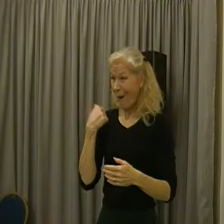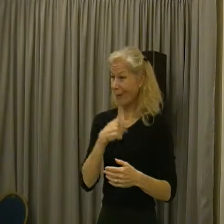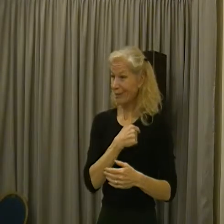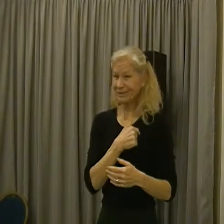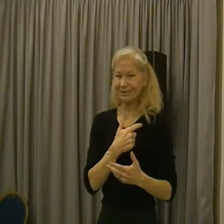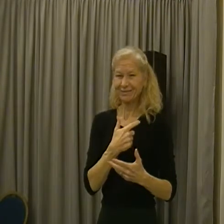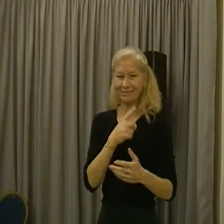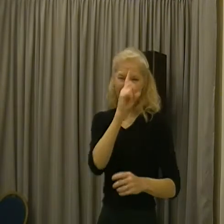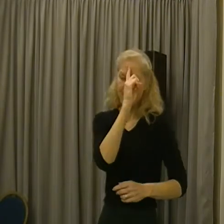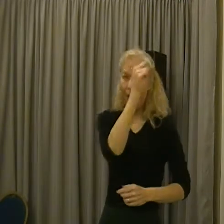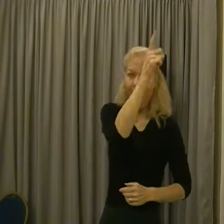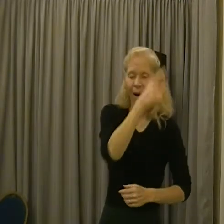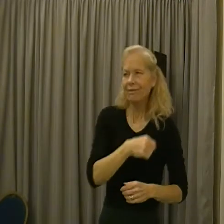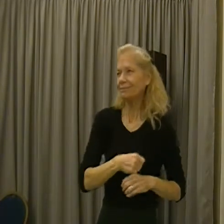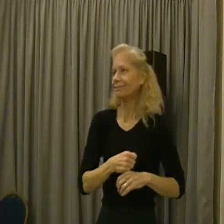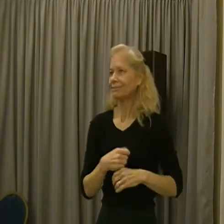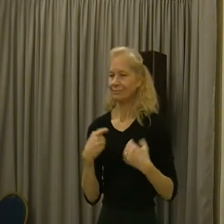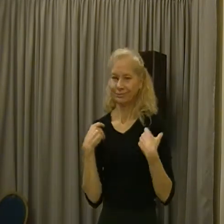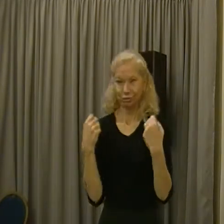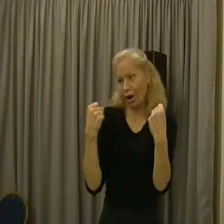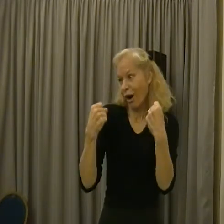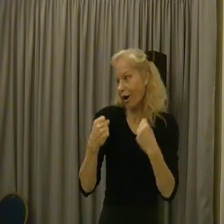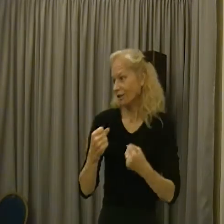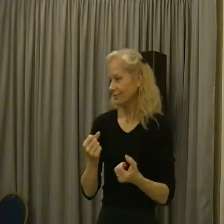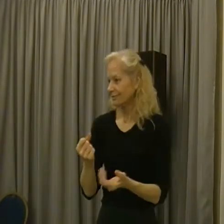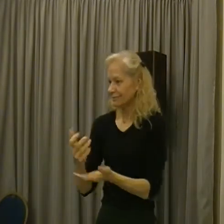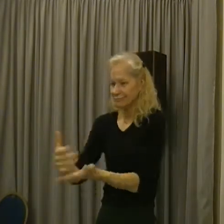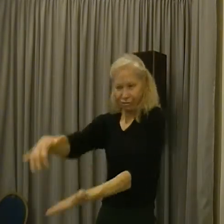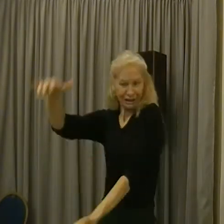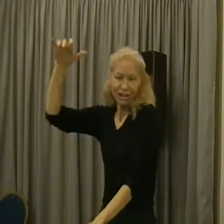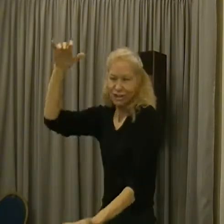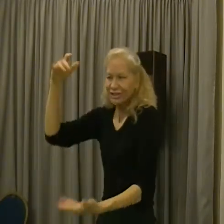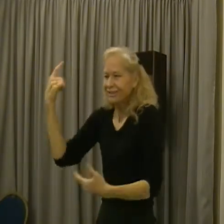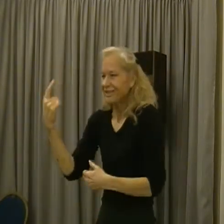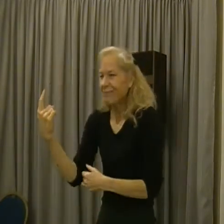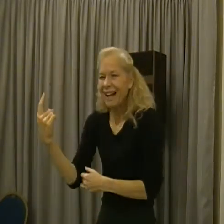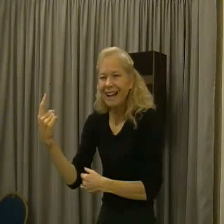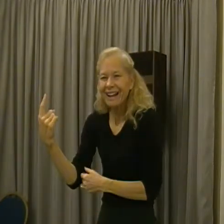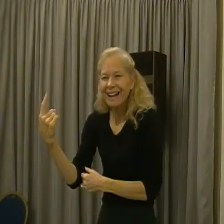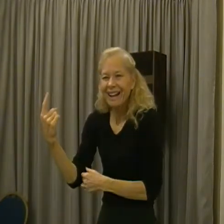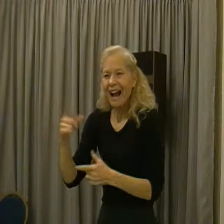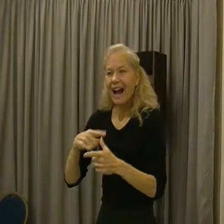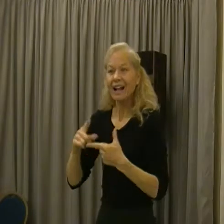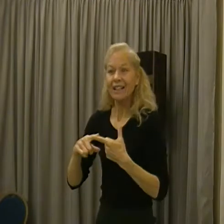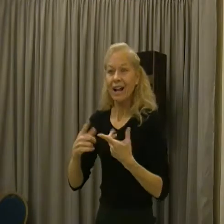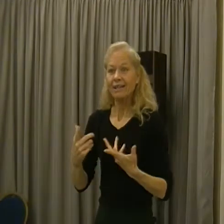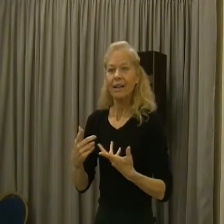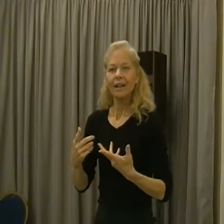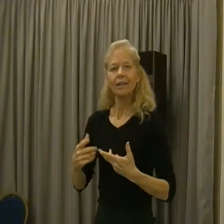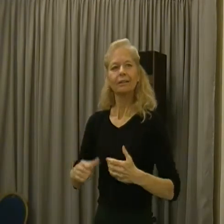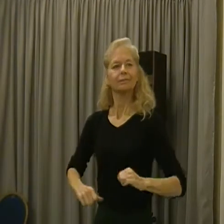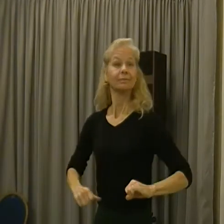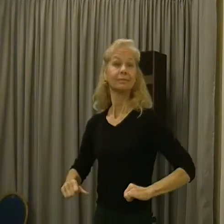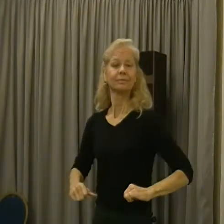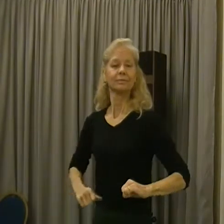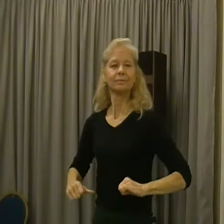to be conceited. We need to be careful that we don't glory in wisdom or in strength or in our riches.